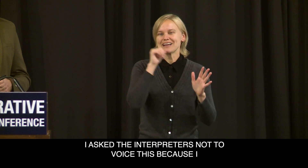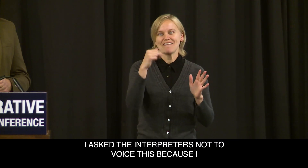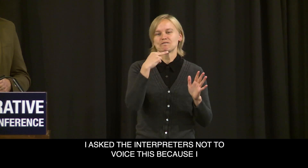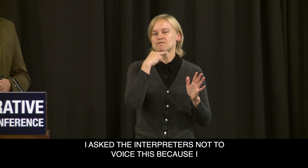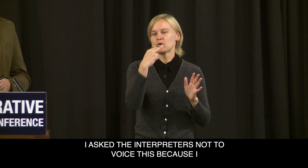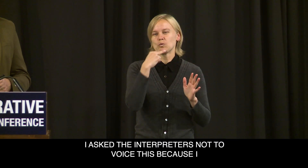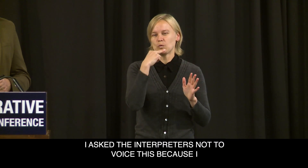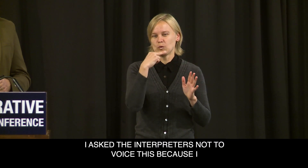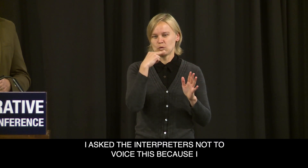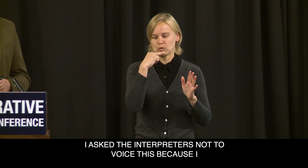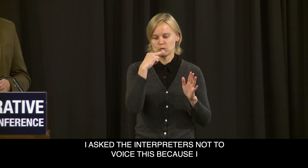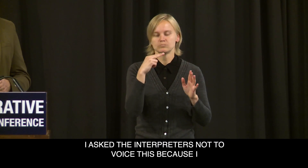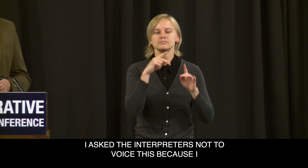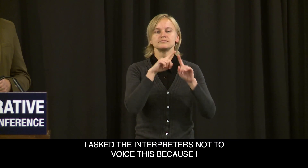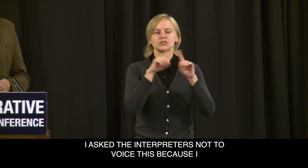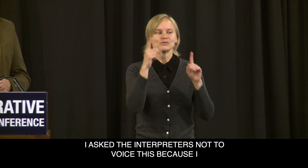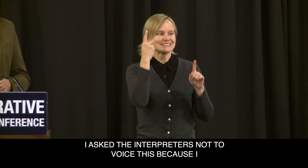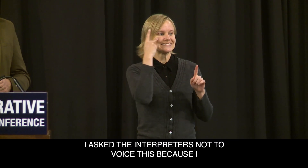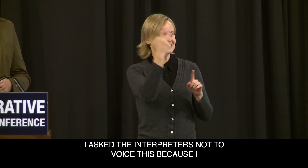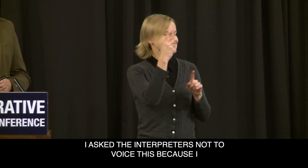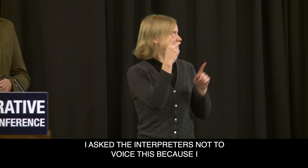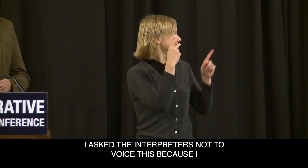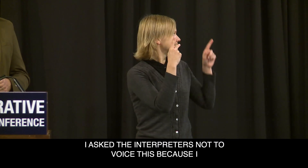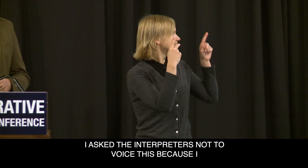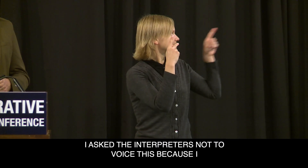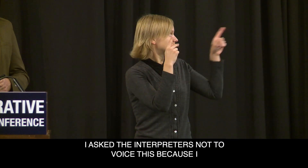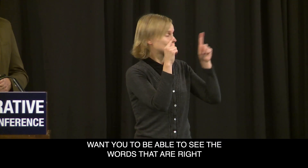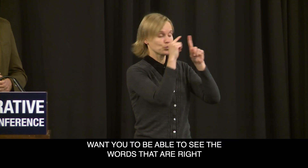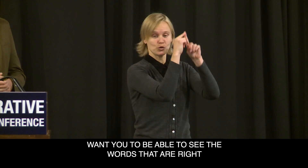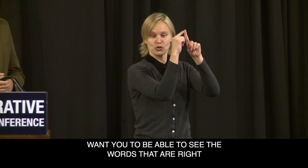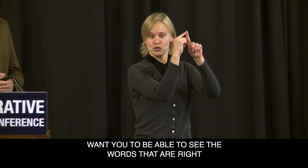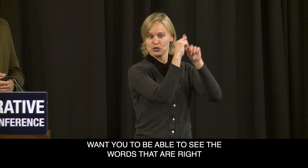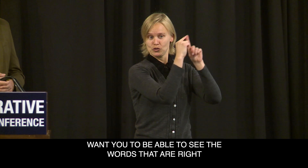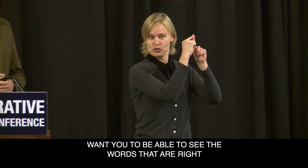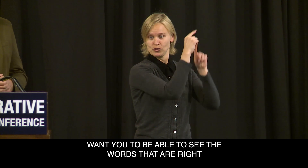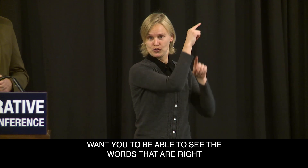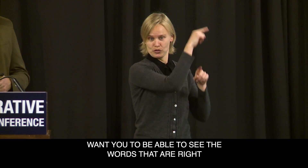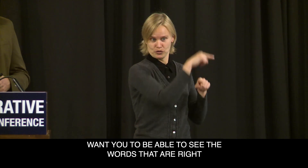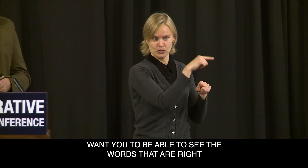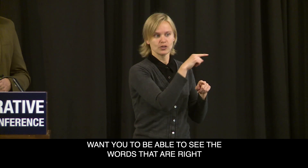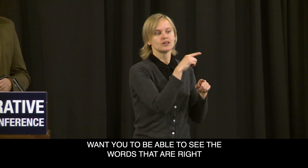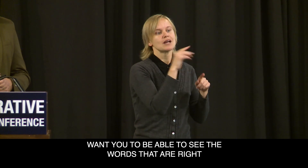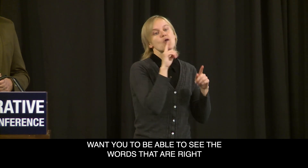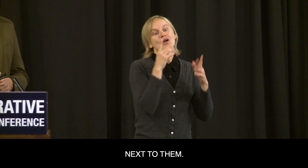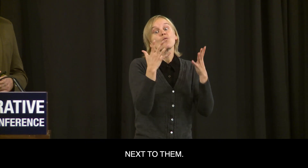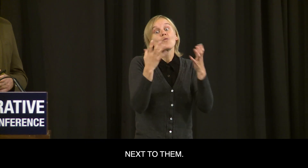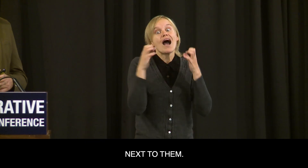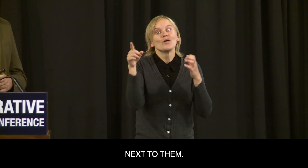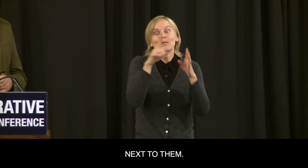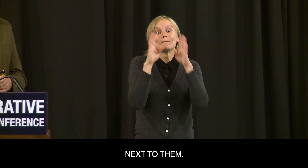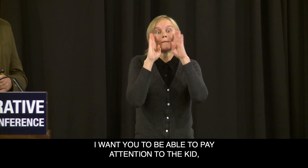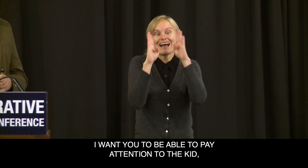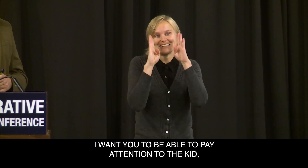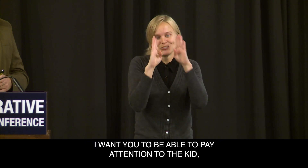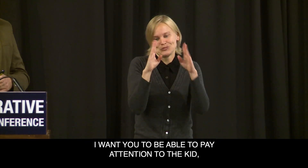I asked the interpreters not to voice this, but because I wanted you to be able to see the words that are right next to them. I want you to be able to